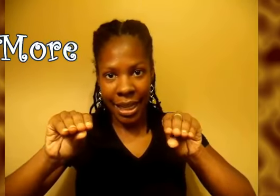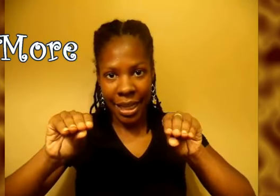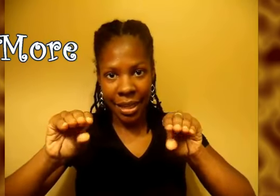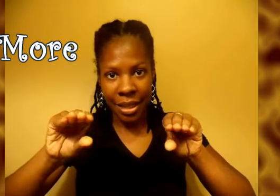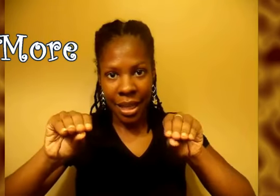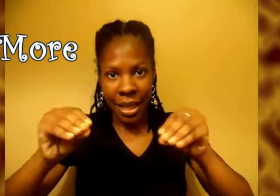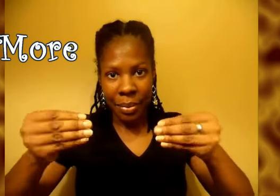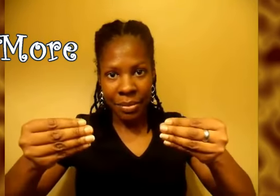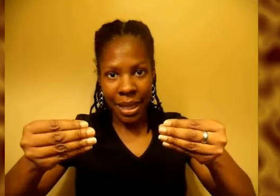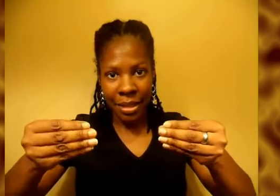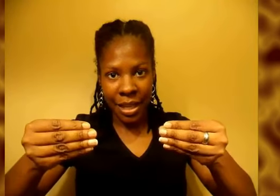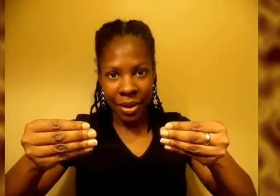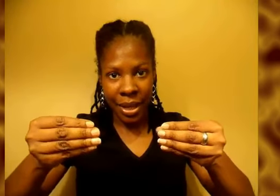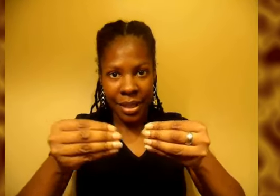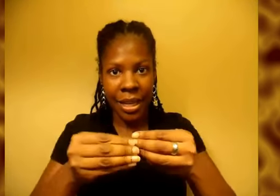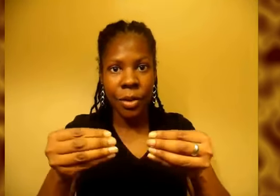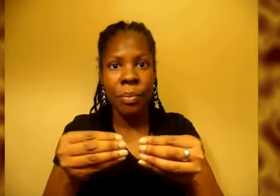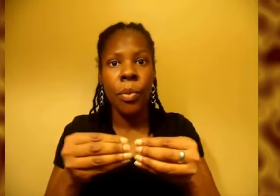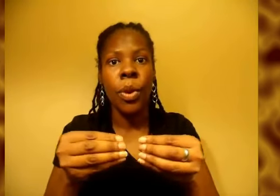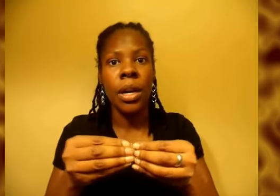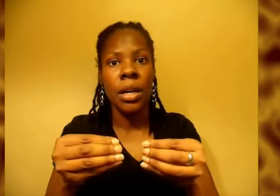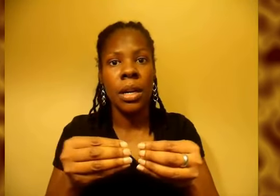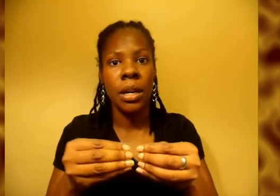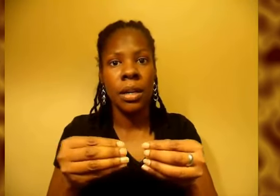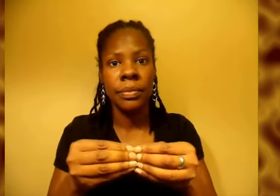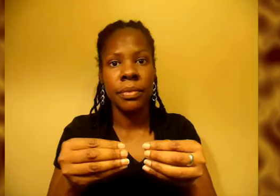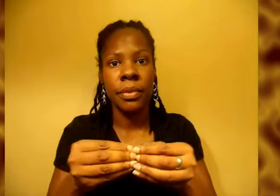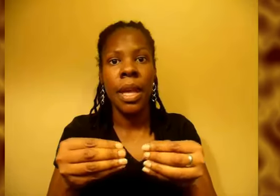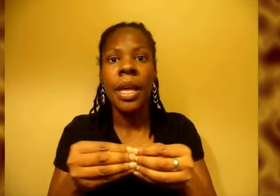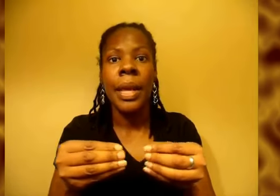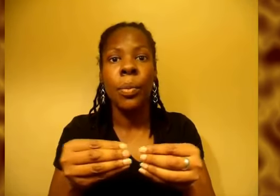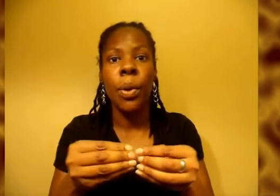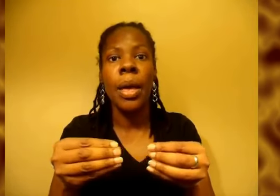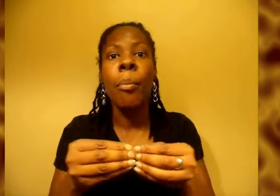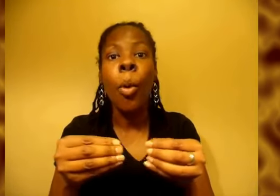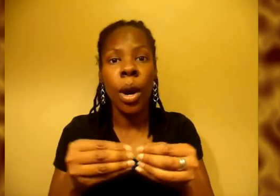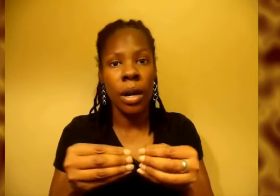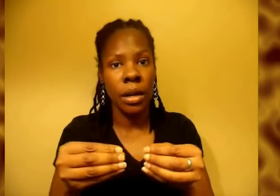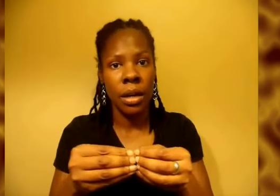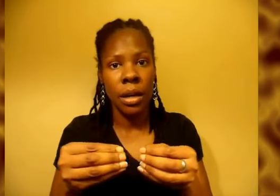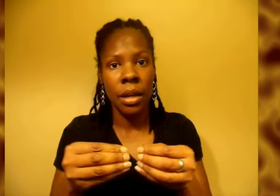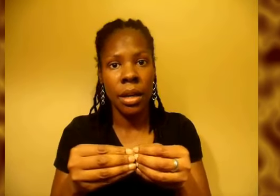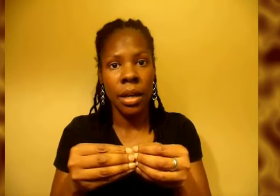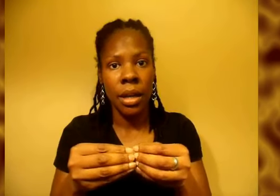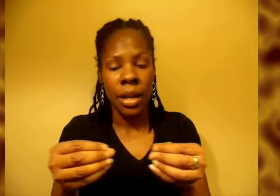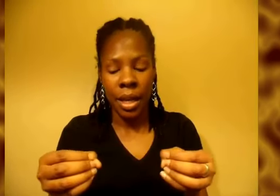eat, put them together sideways, and go more. They want more,